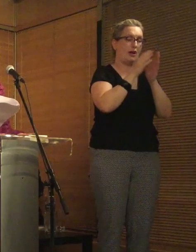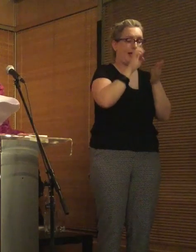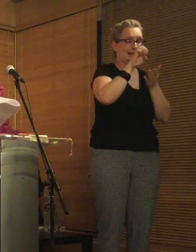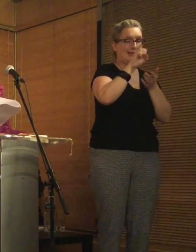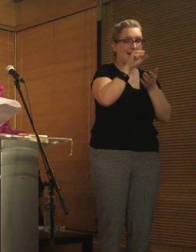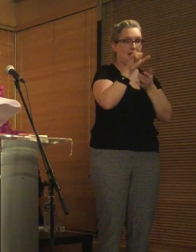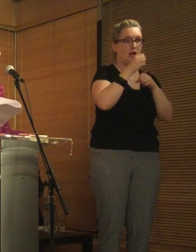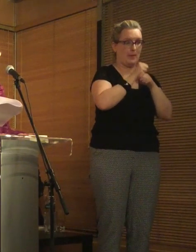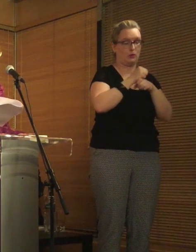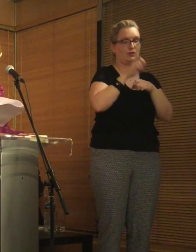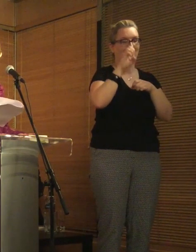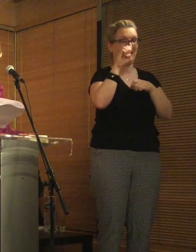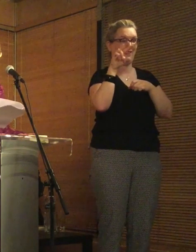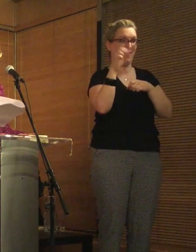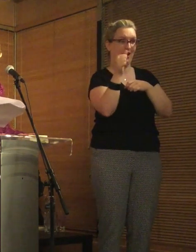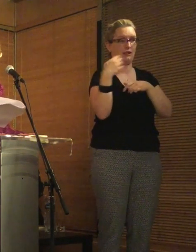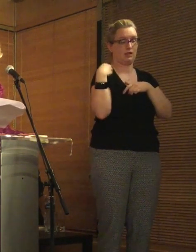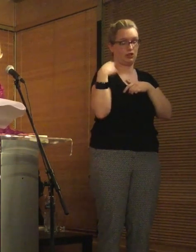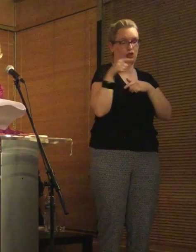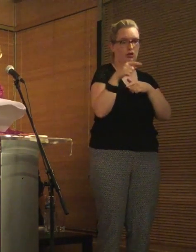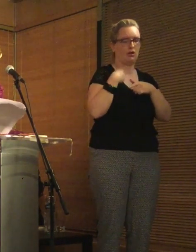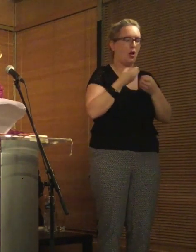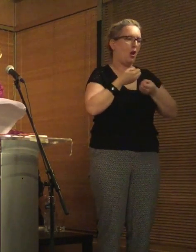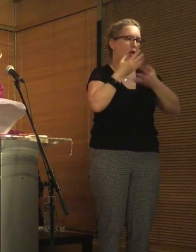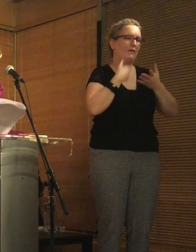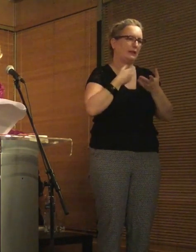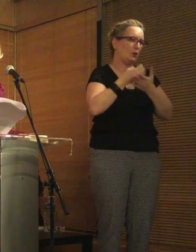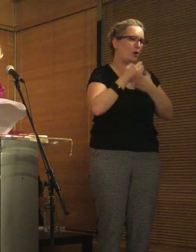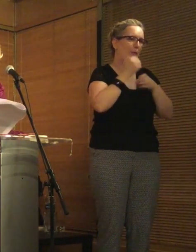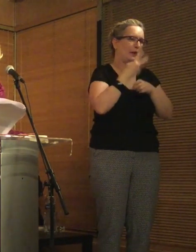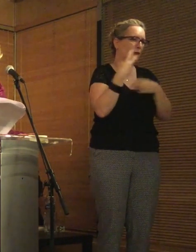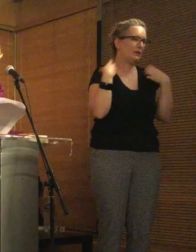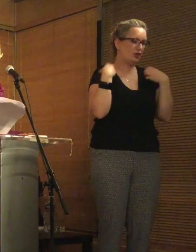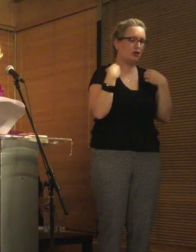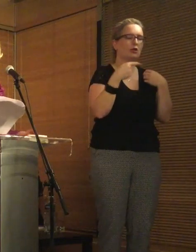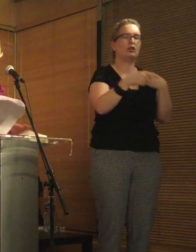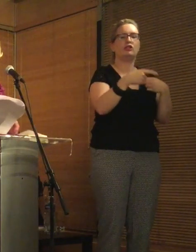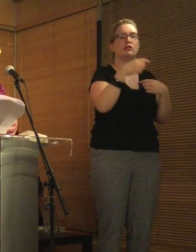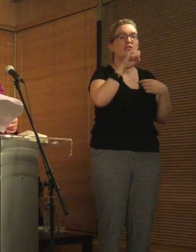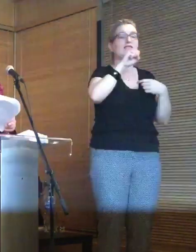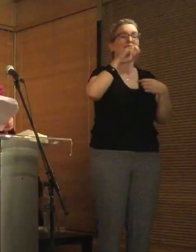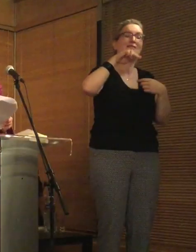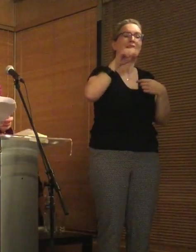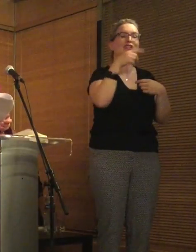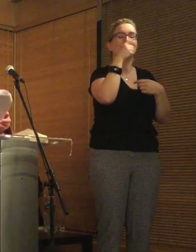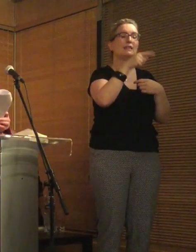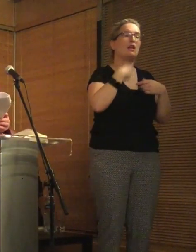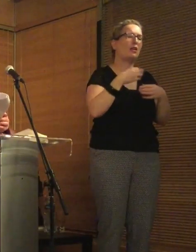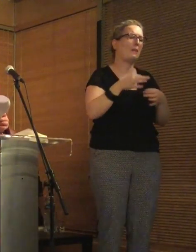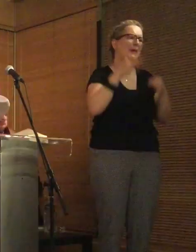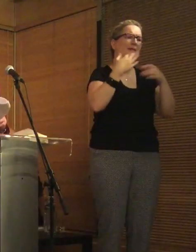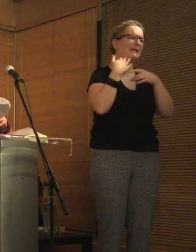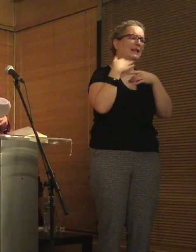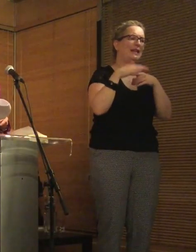in this book, she gives a lovely account of the sisters. She tells us that the greatest single influence on the personal and political